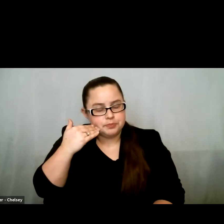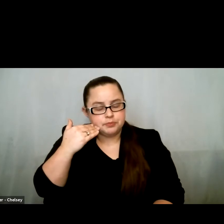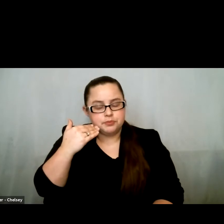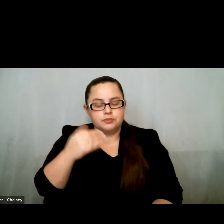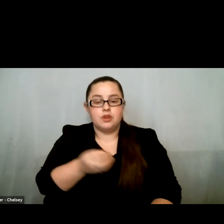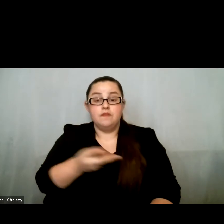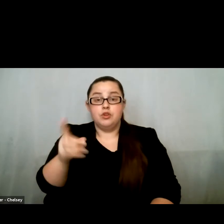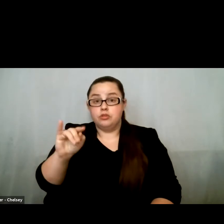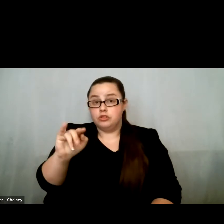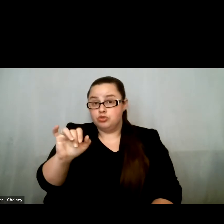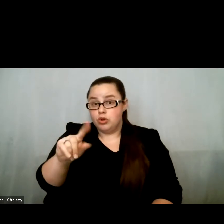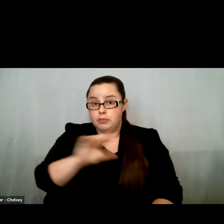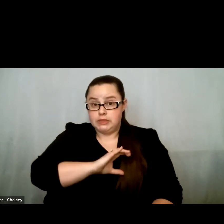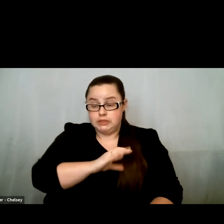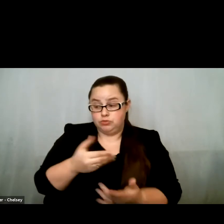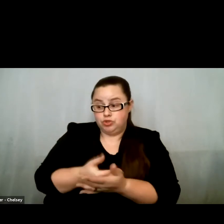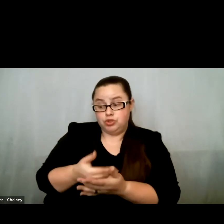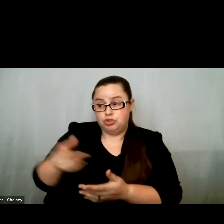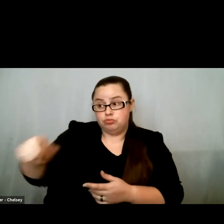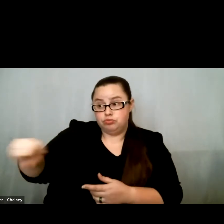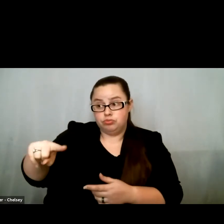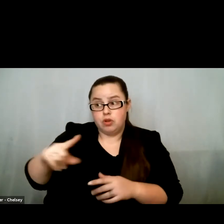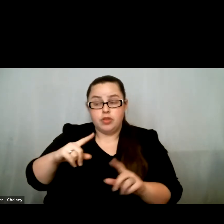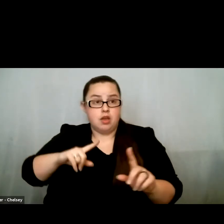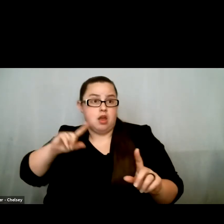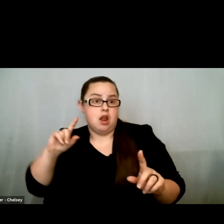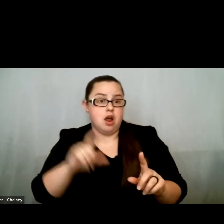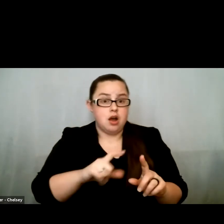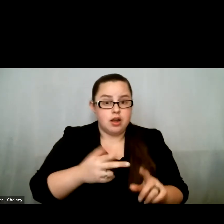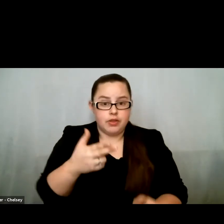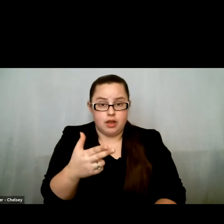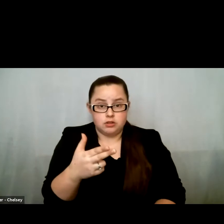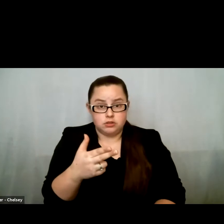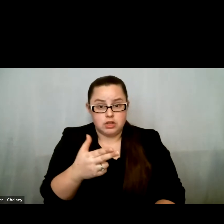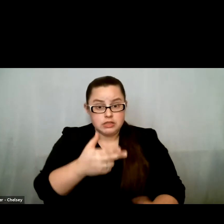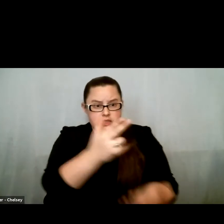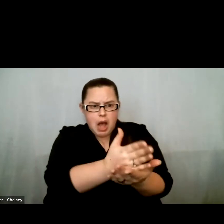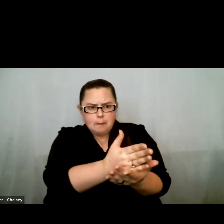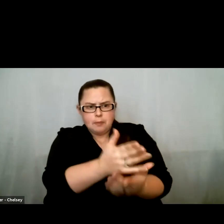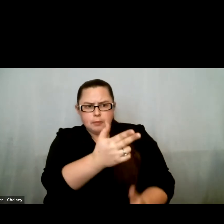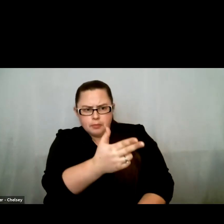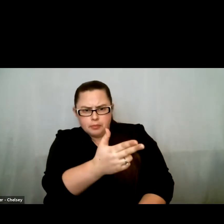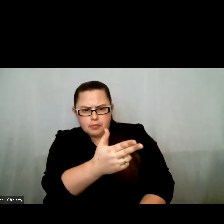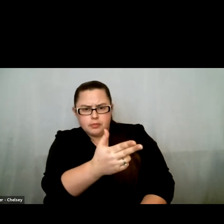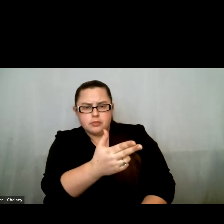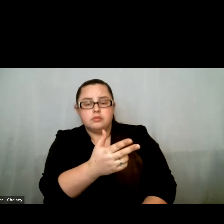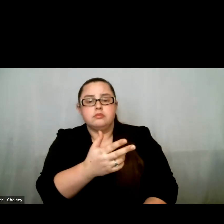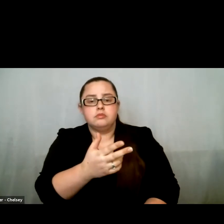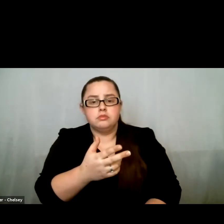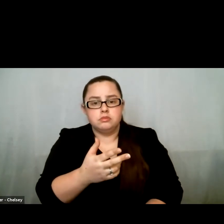Detroit police officers nearby. They ran up. They pulled out their guns. "Stop!" Vince